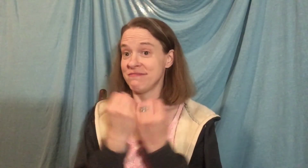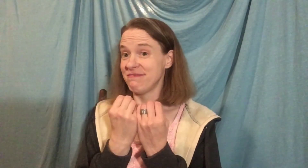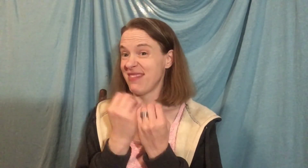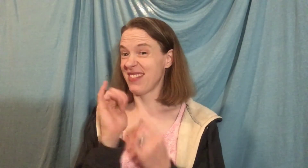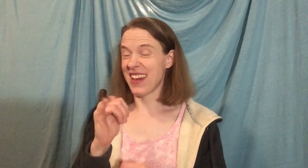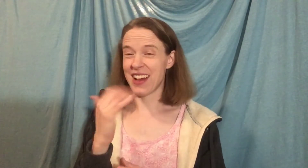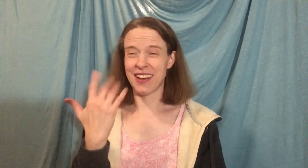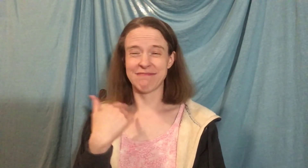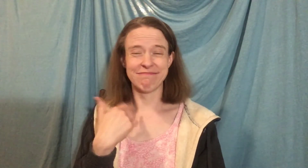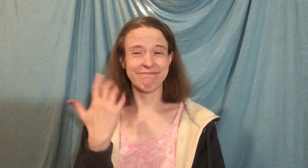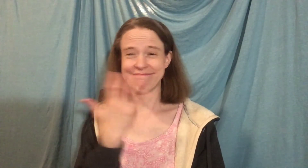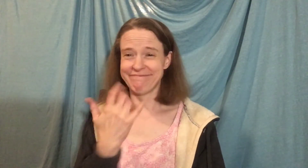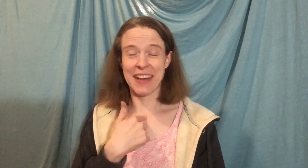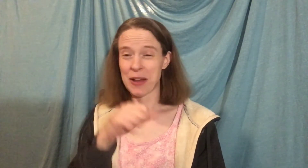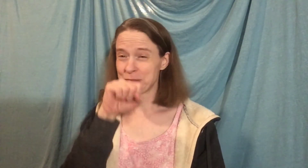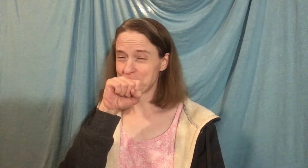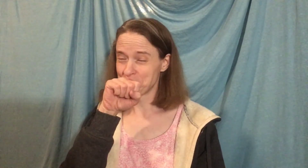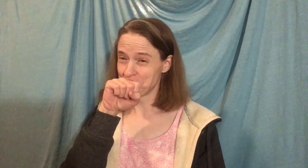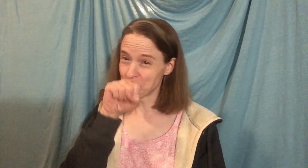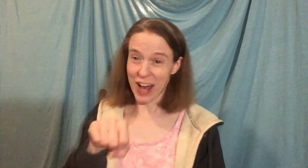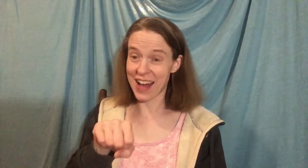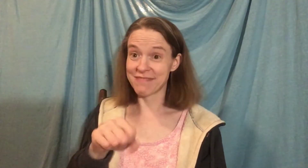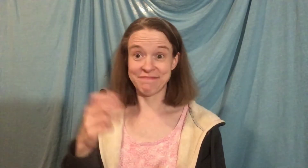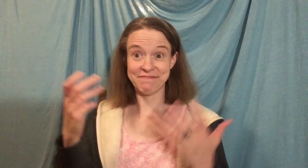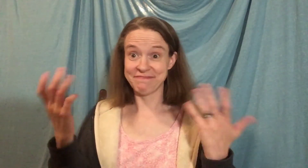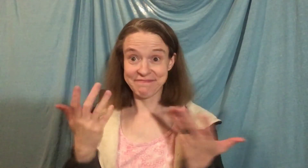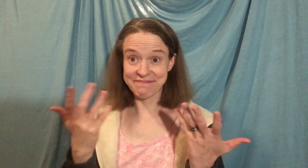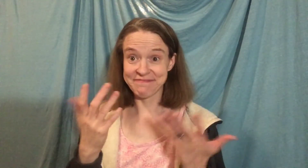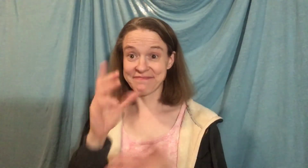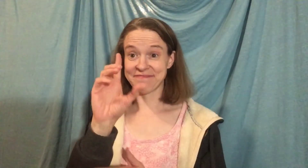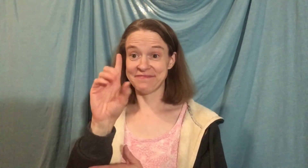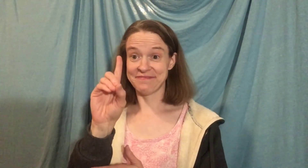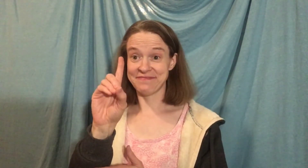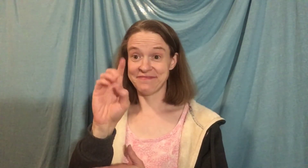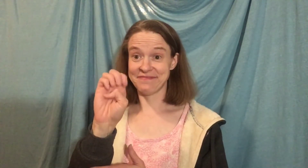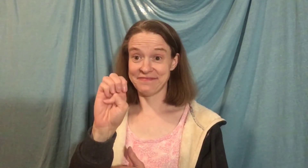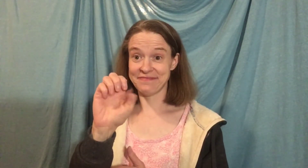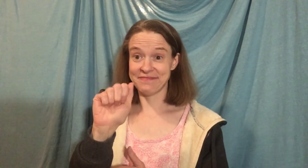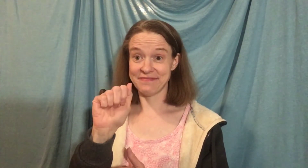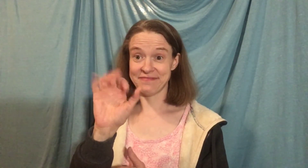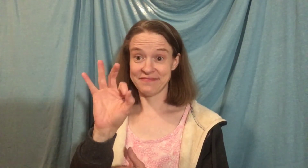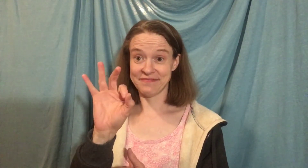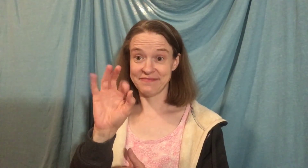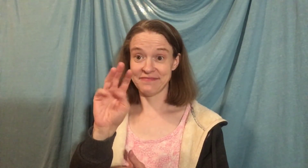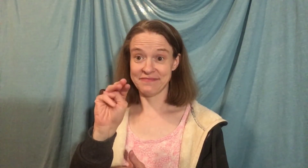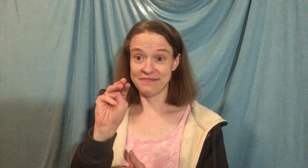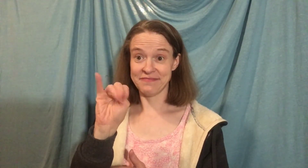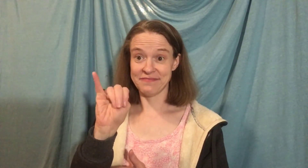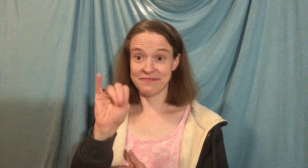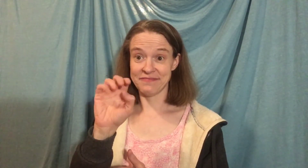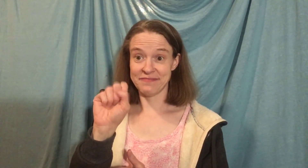One organization that I just love is Deaf Missions.